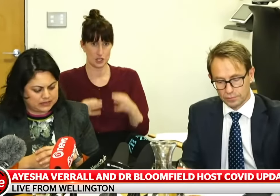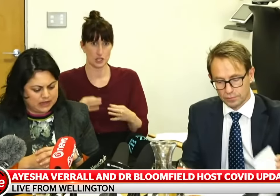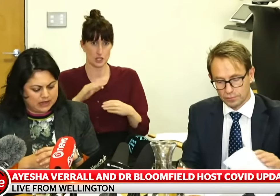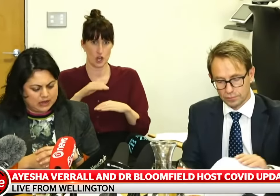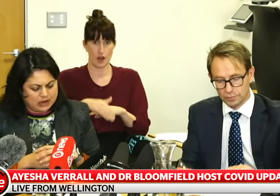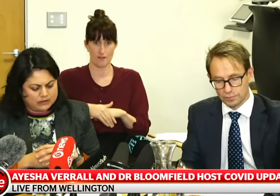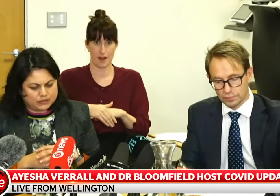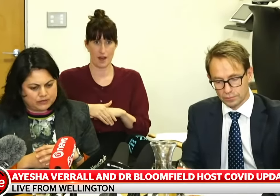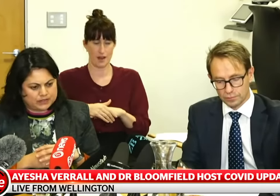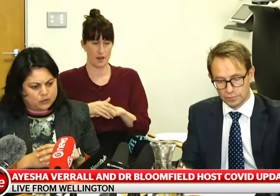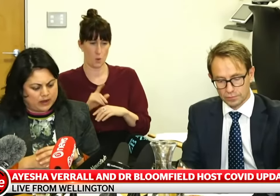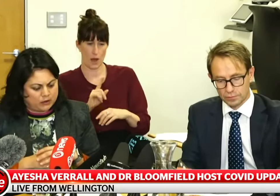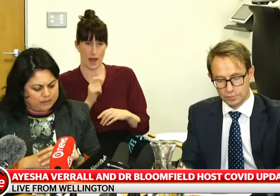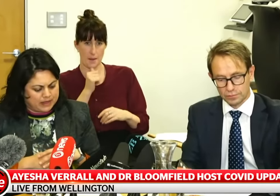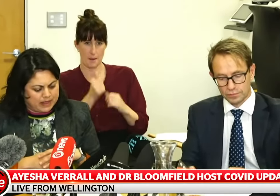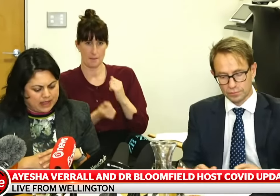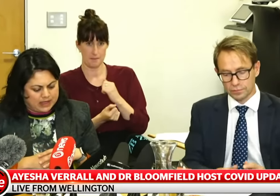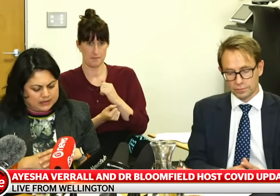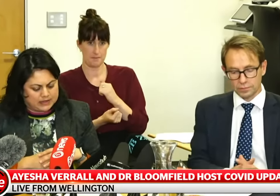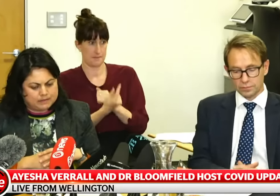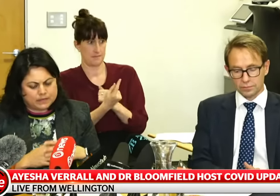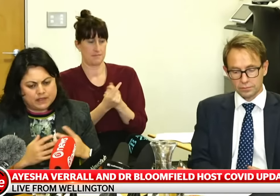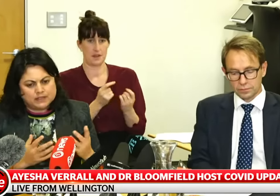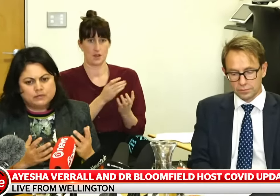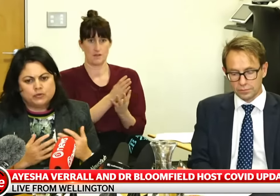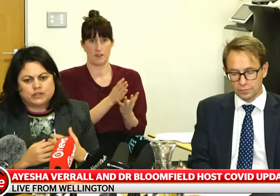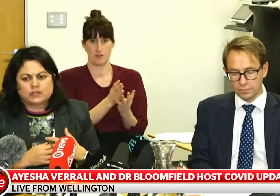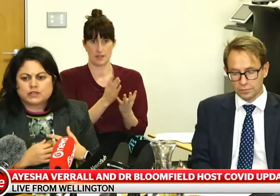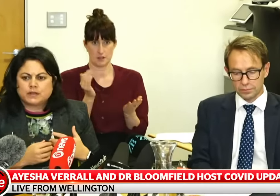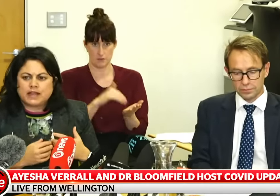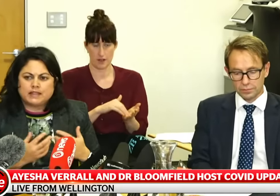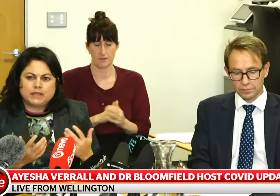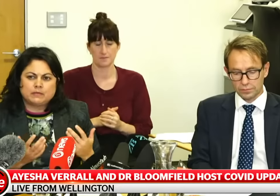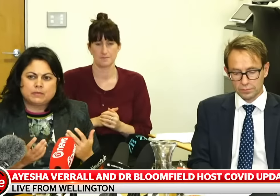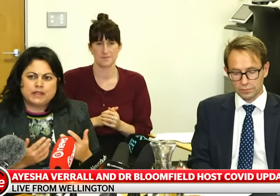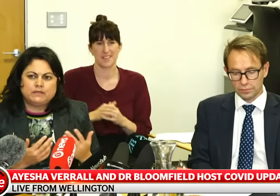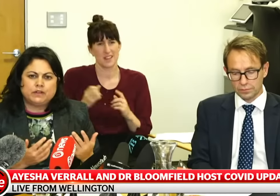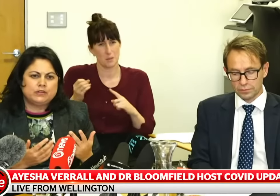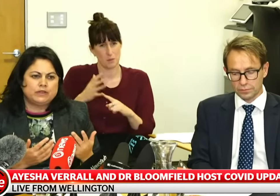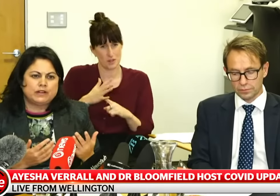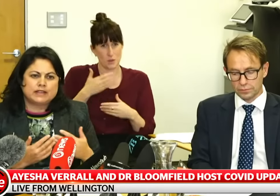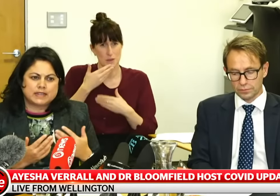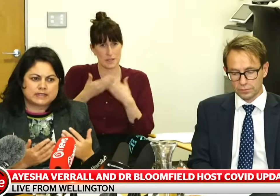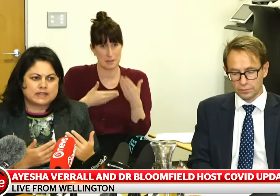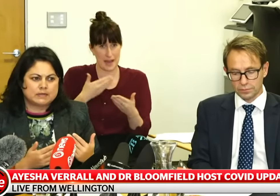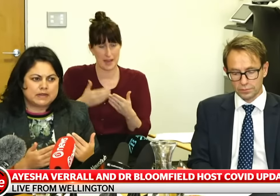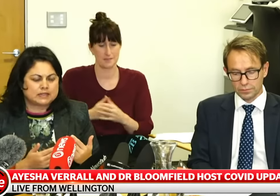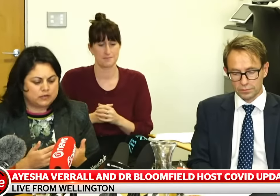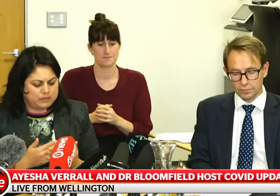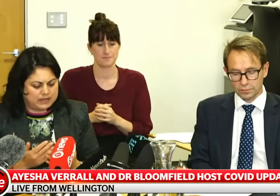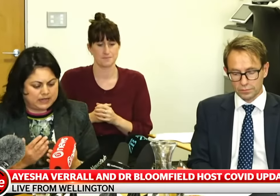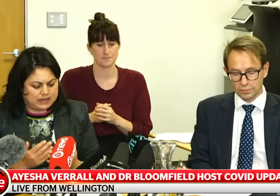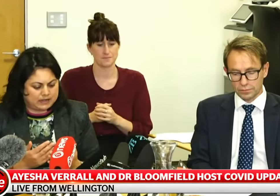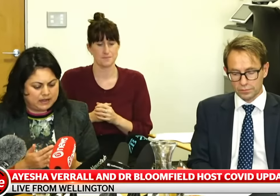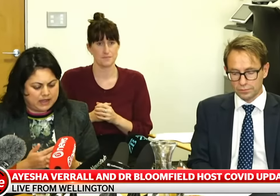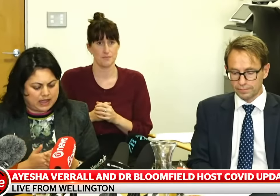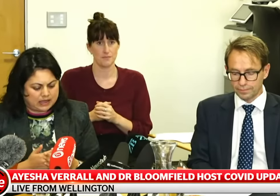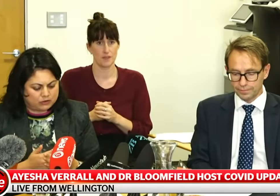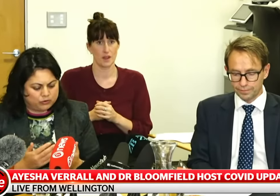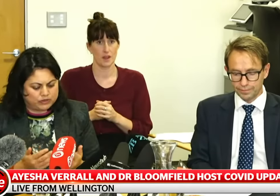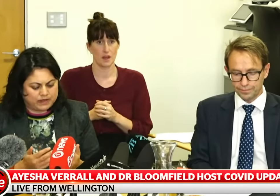served us well. And I think it's important to explain that being prepared for a new variant doesn't commit us to a